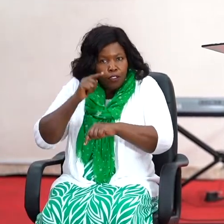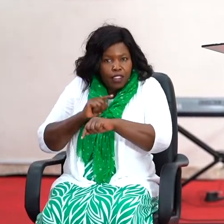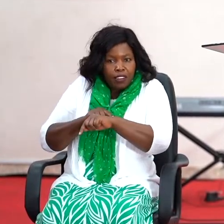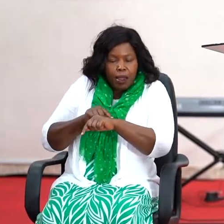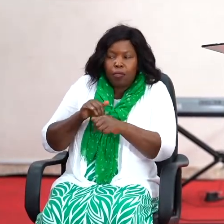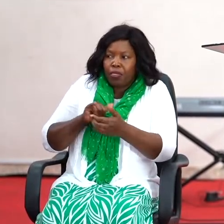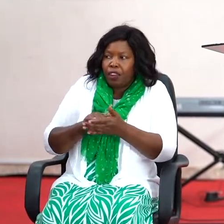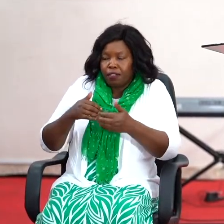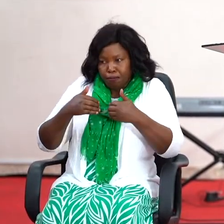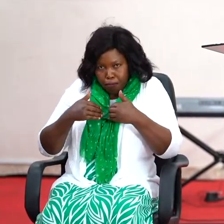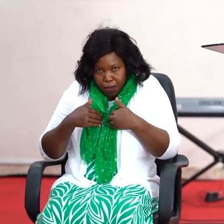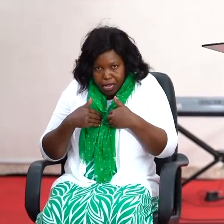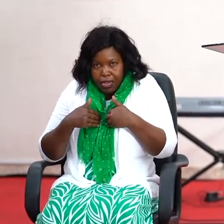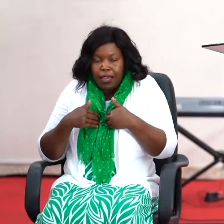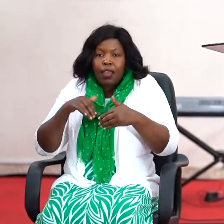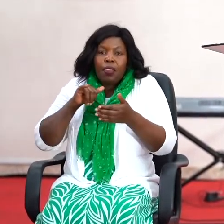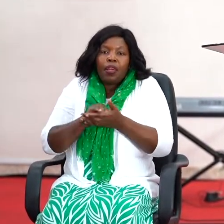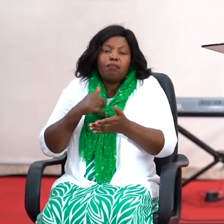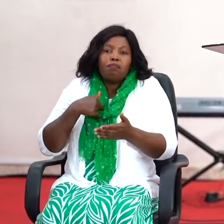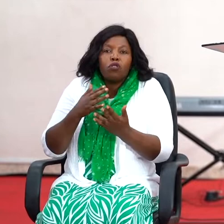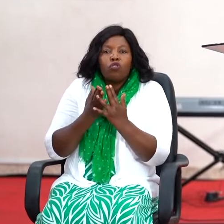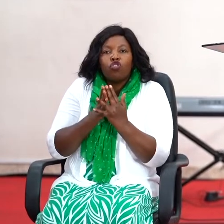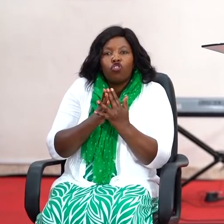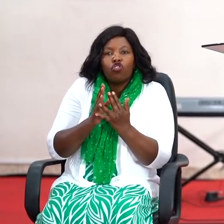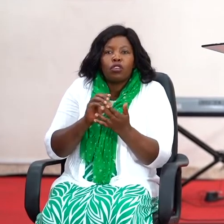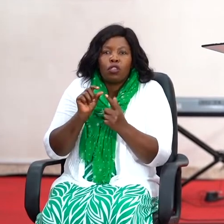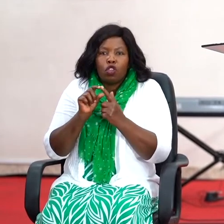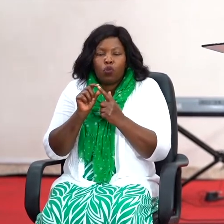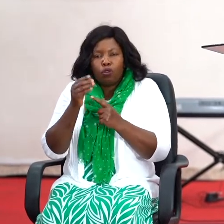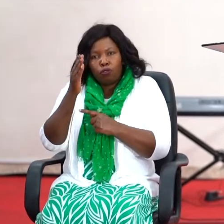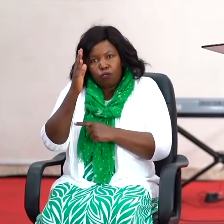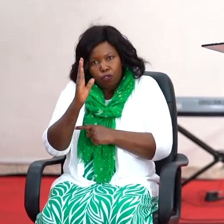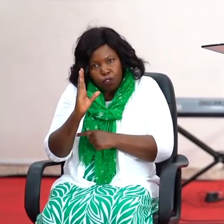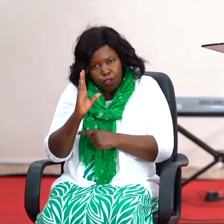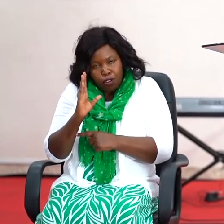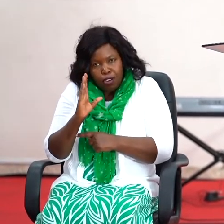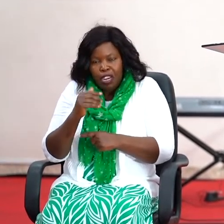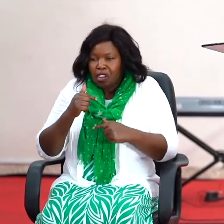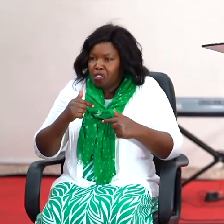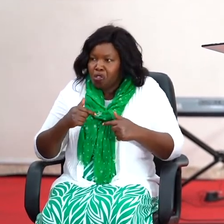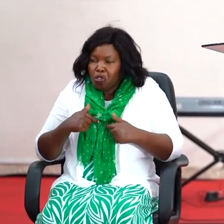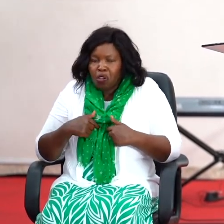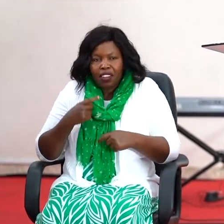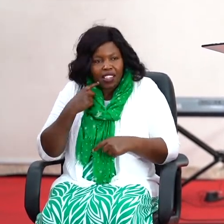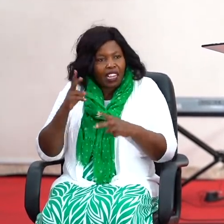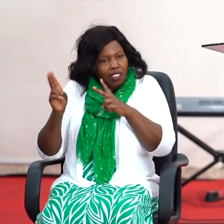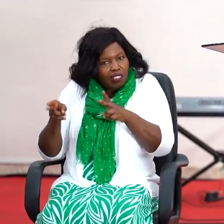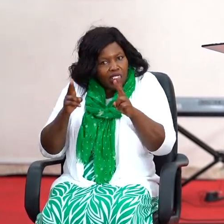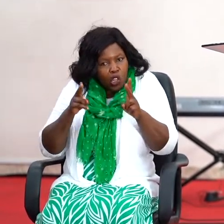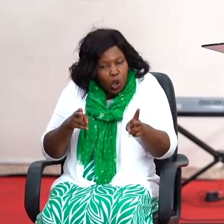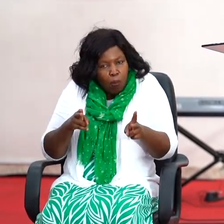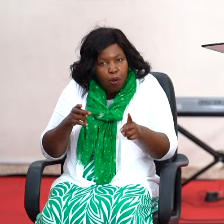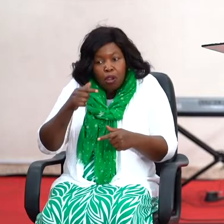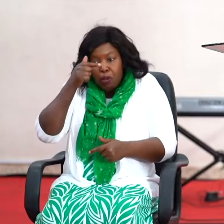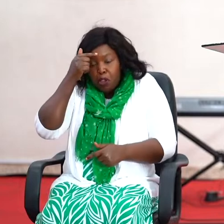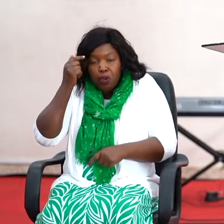he has given me so that I may be able to share the word of God with you. I don't take it for granted because